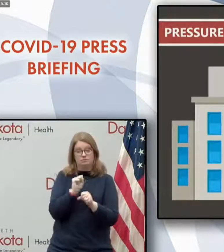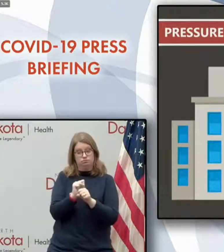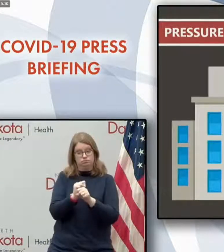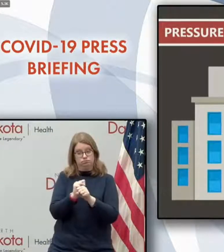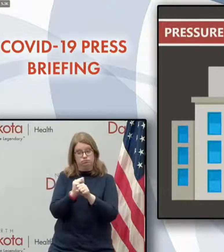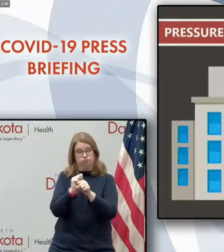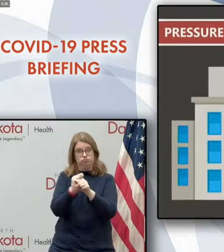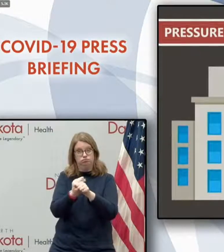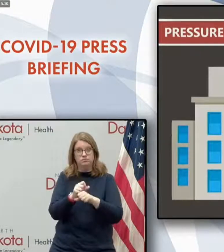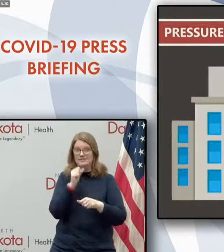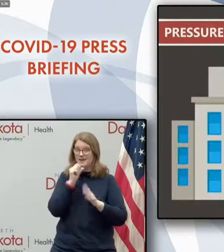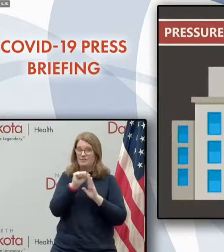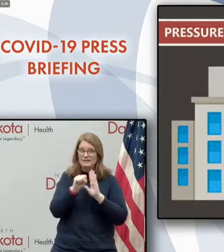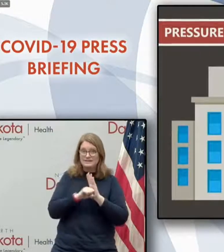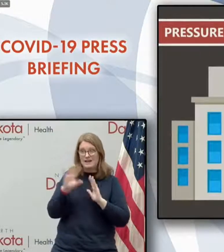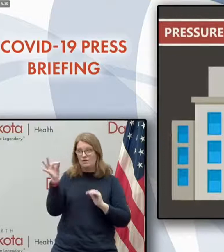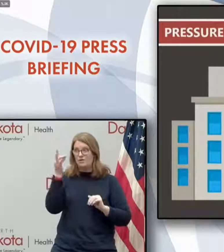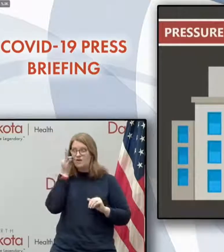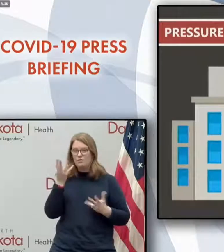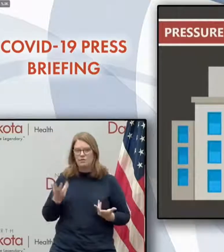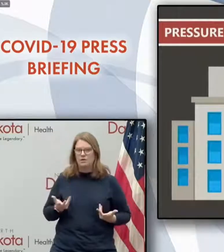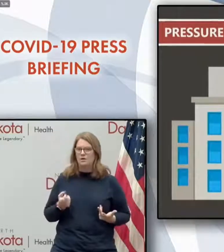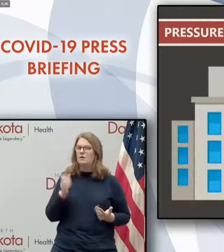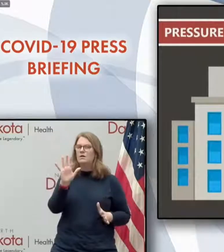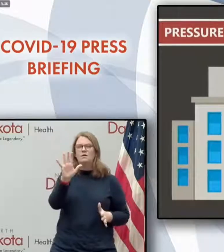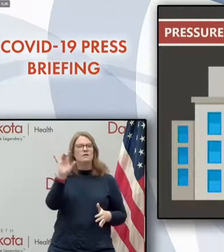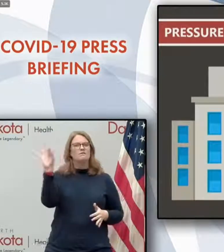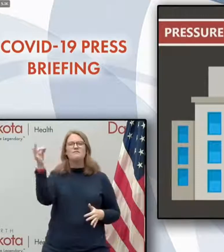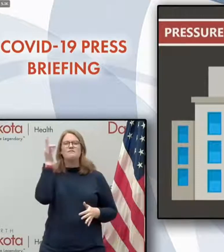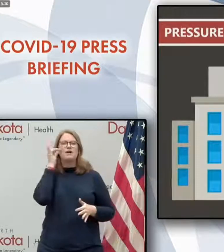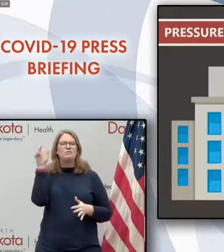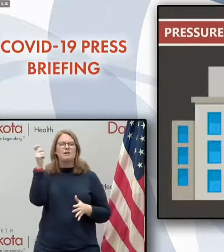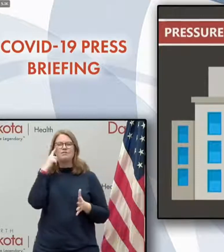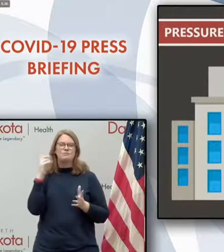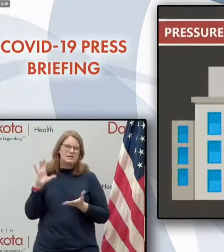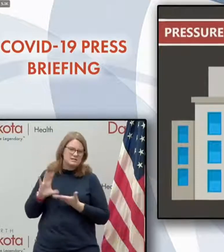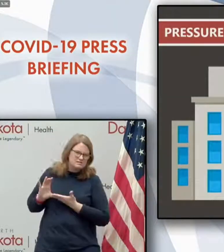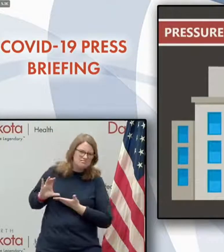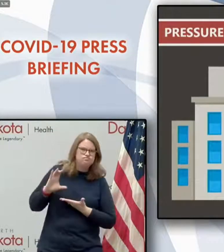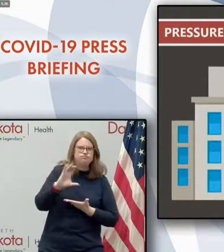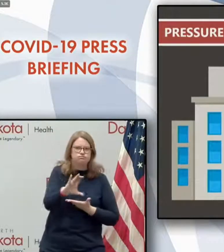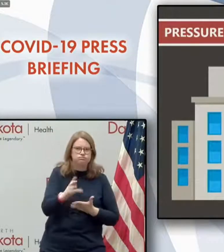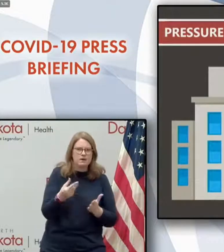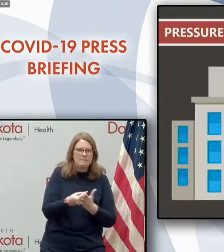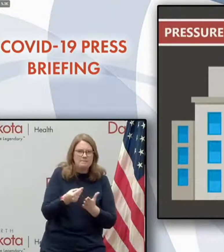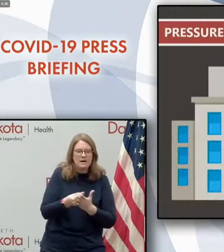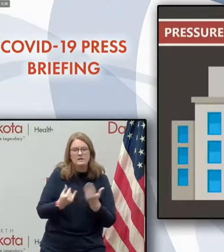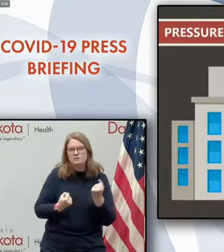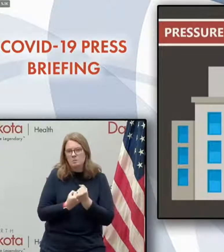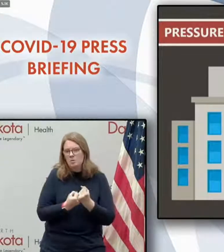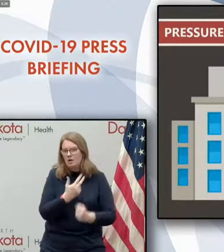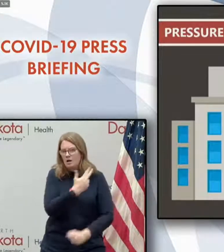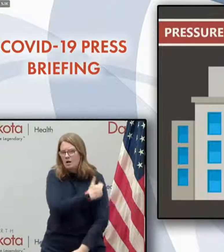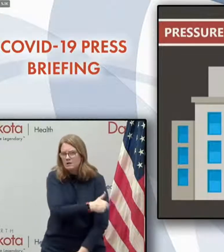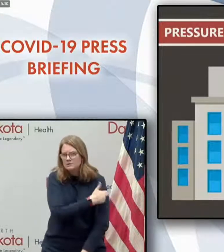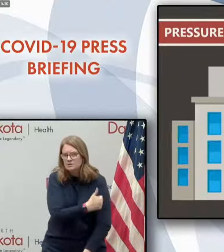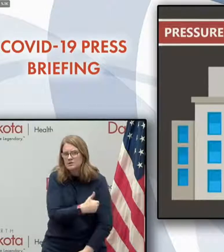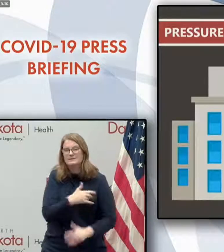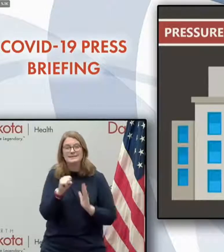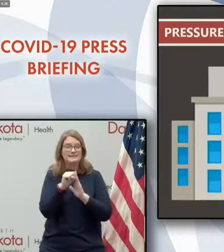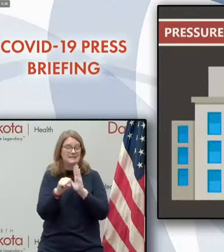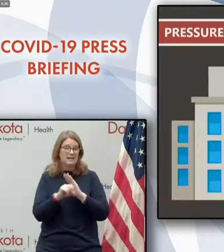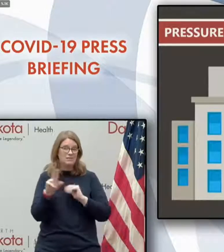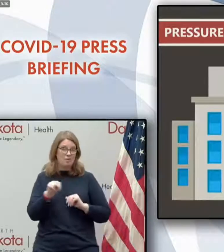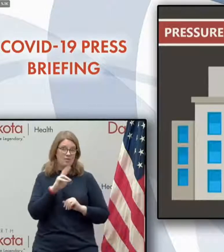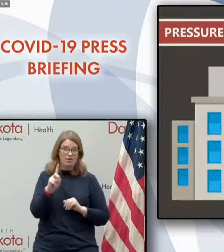from the state or the federal. The federal government has poured billions of dollars into supporting our hospitals. The state of North Dakota